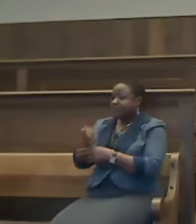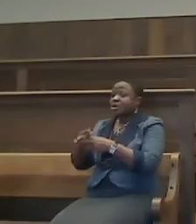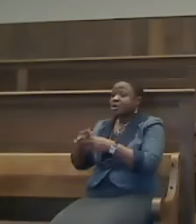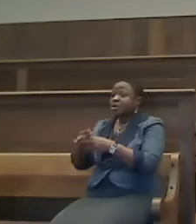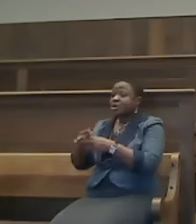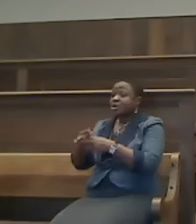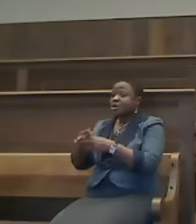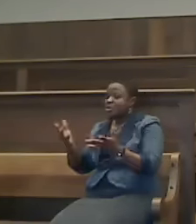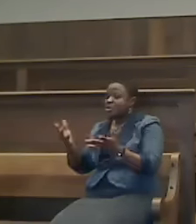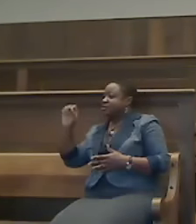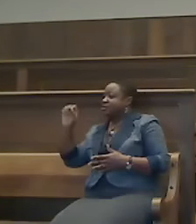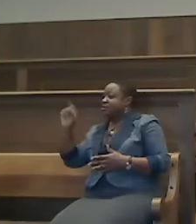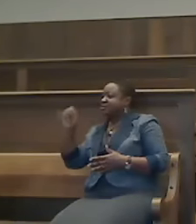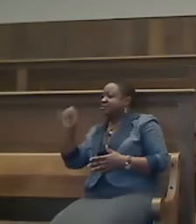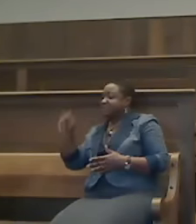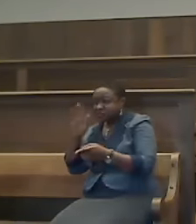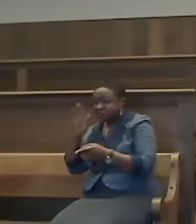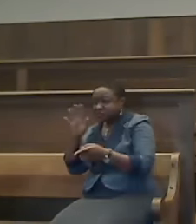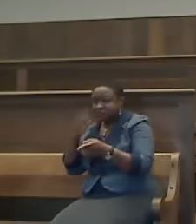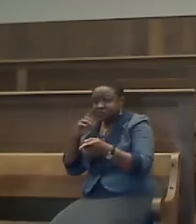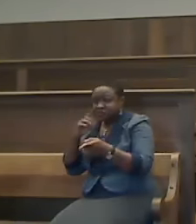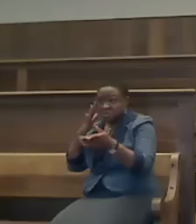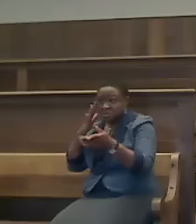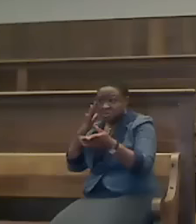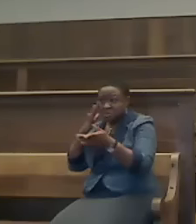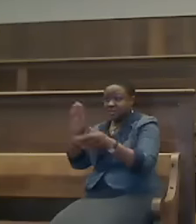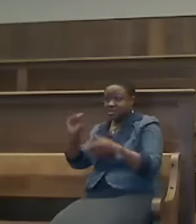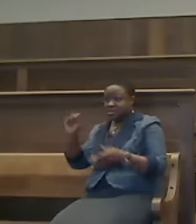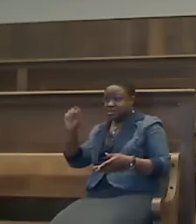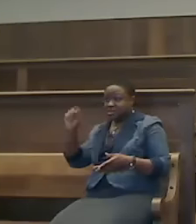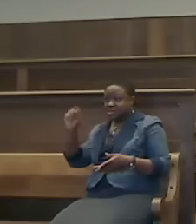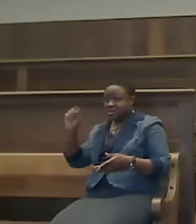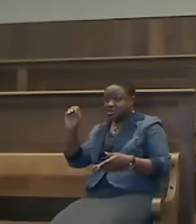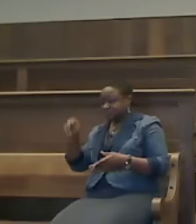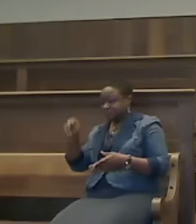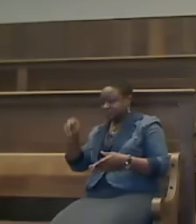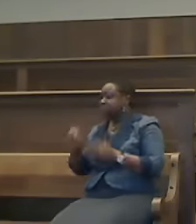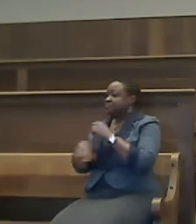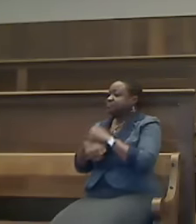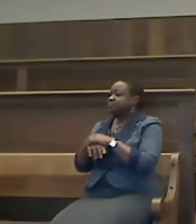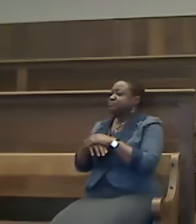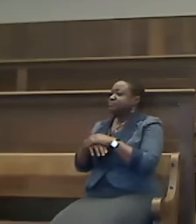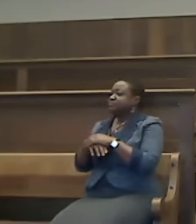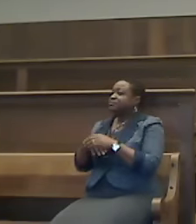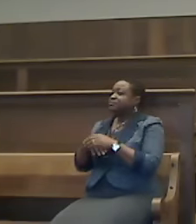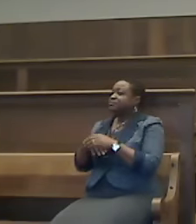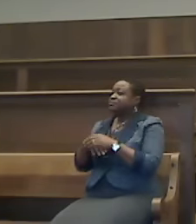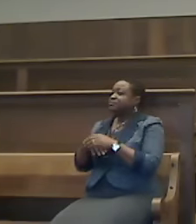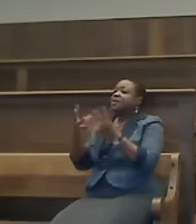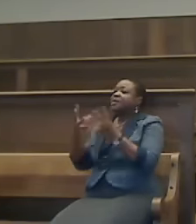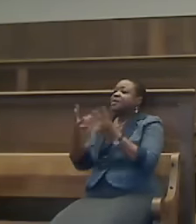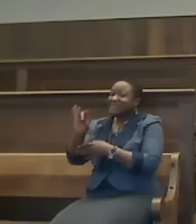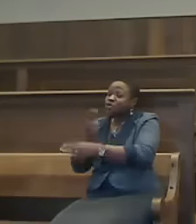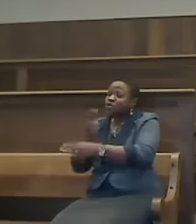toxin. How many people have heard of Bt toxin? All right? So, how many people have used